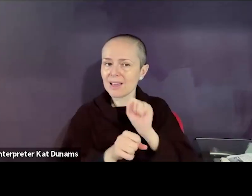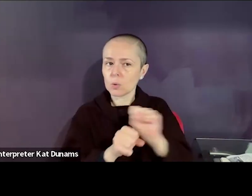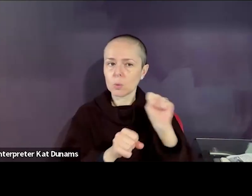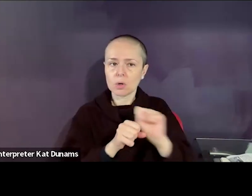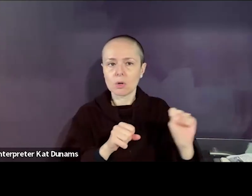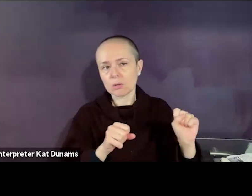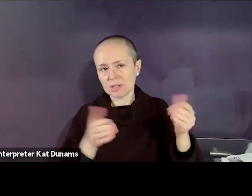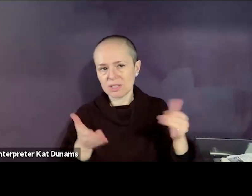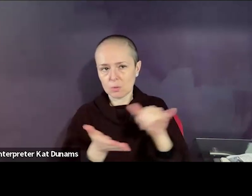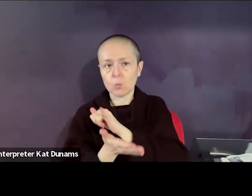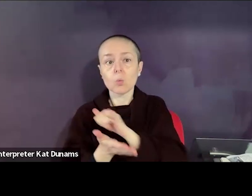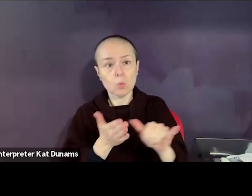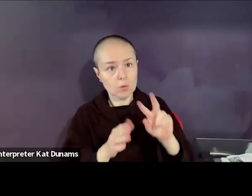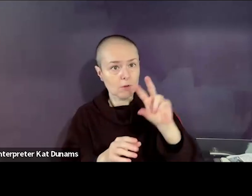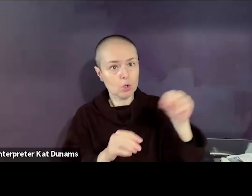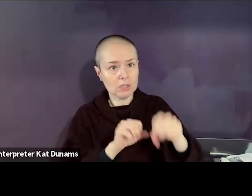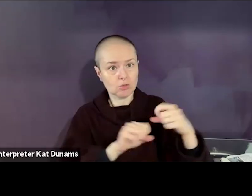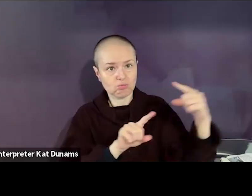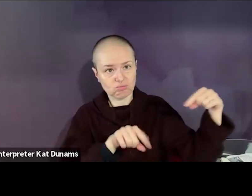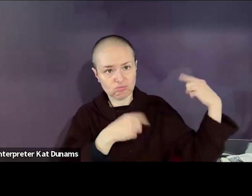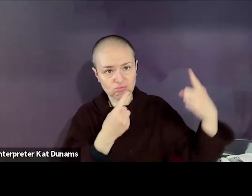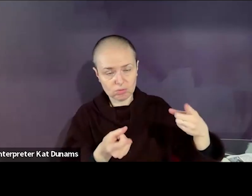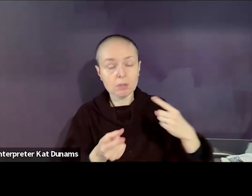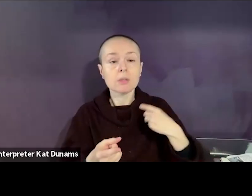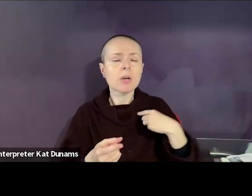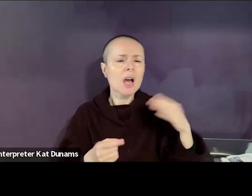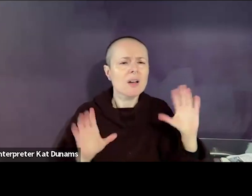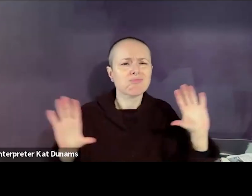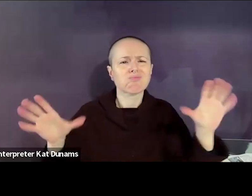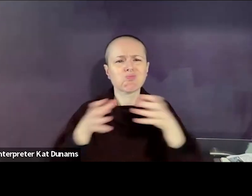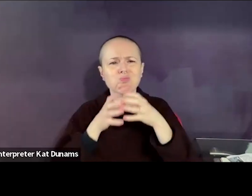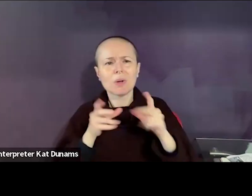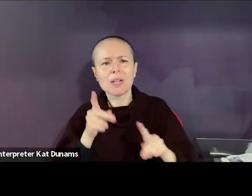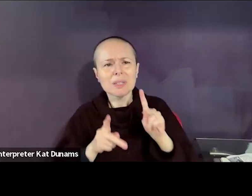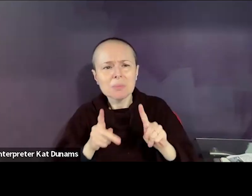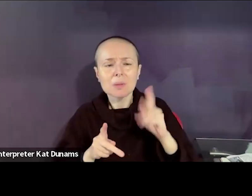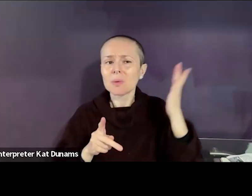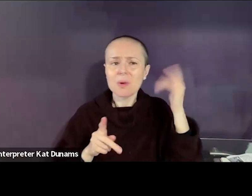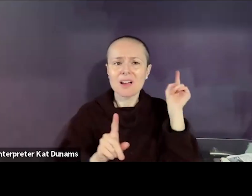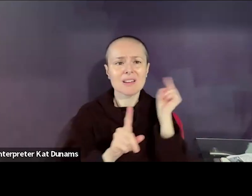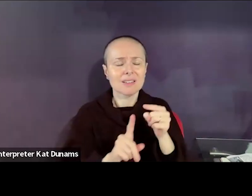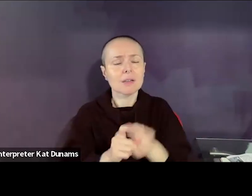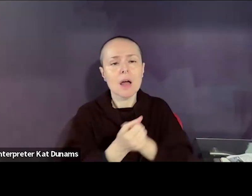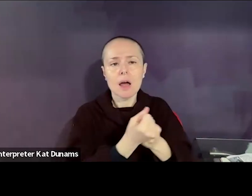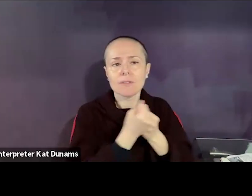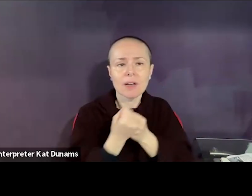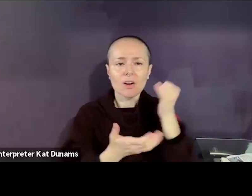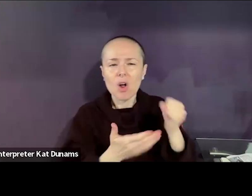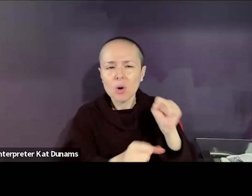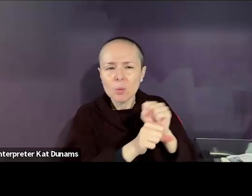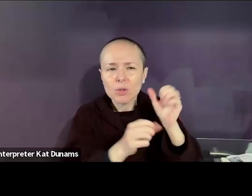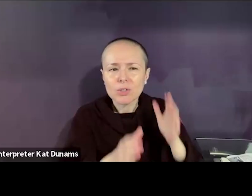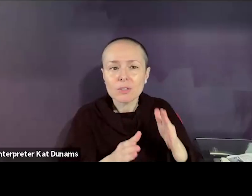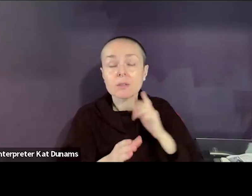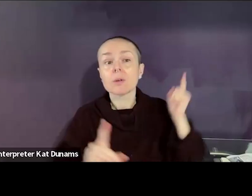30 years. And I've been gathering people to advocate for arts workers and to work towards